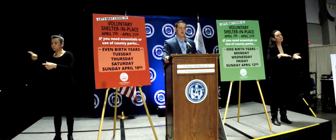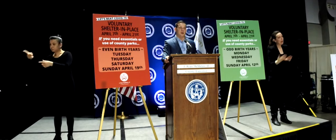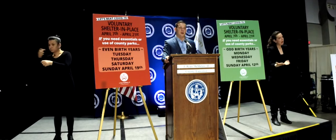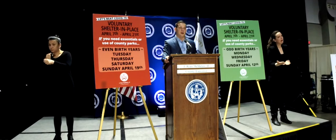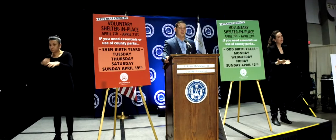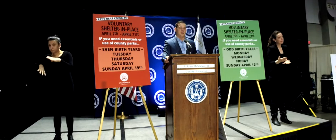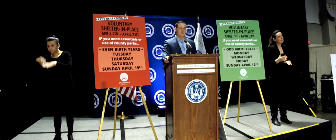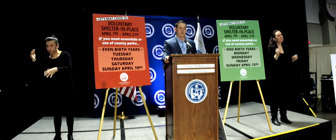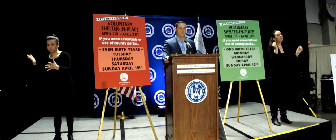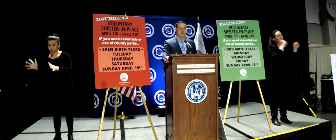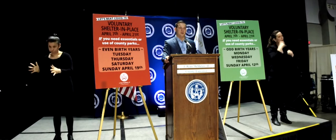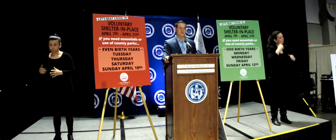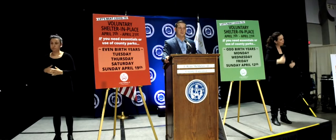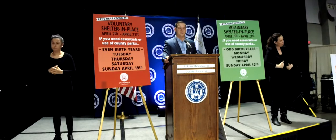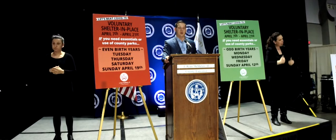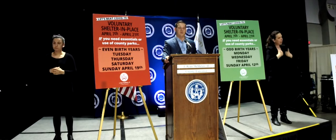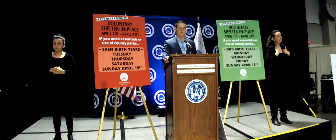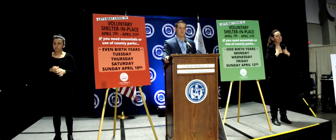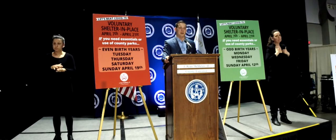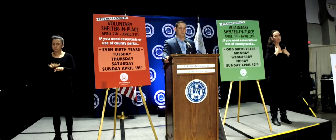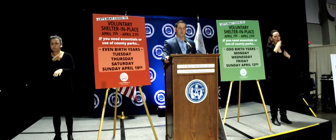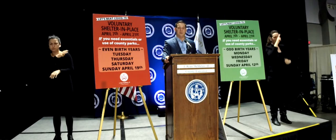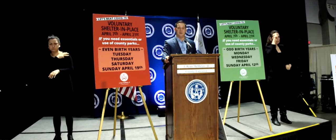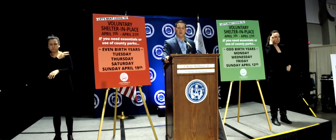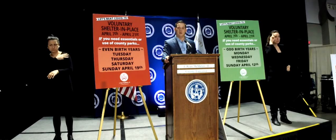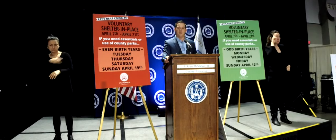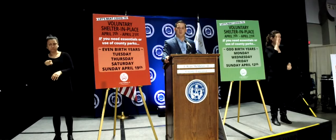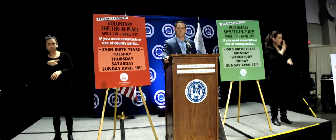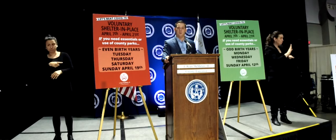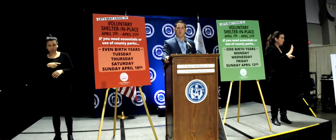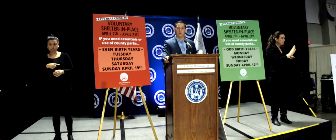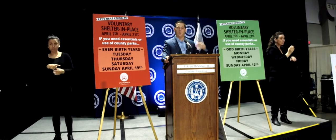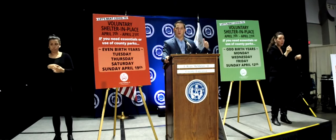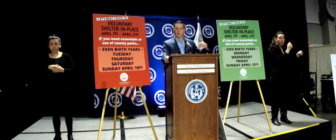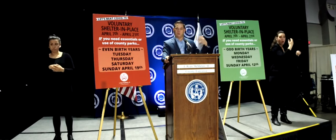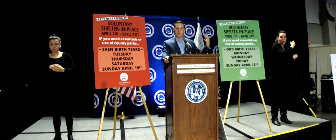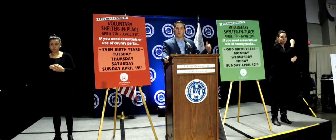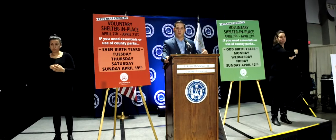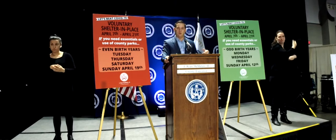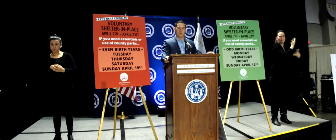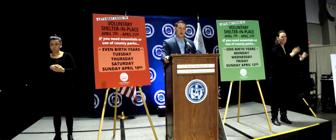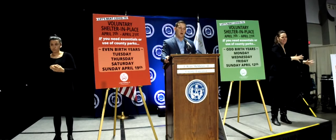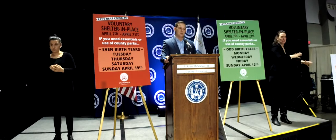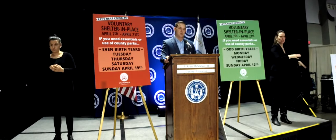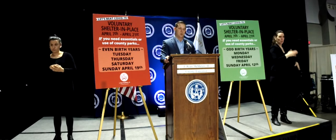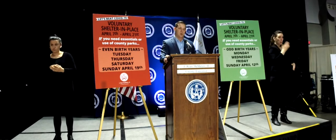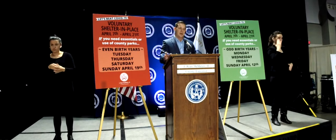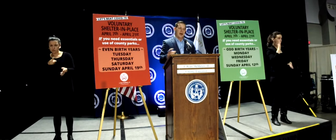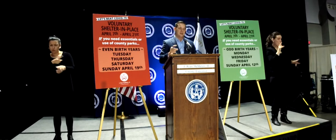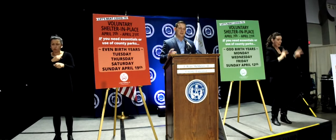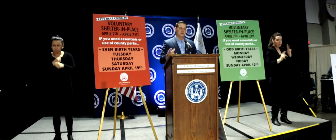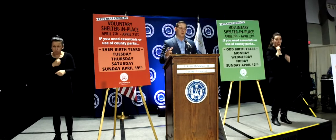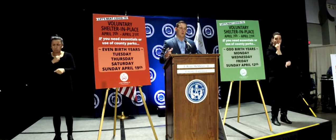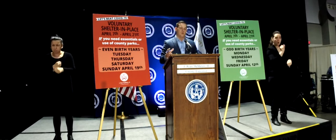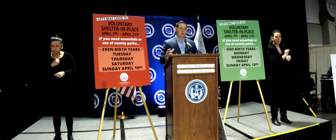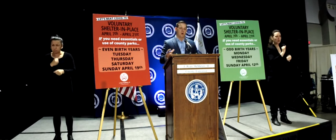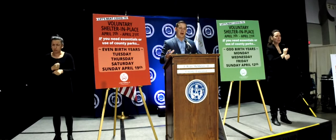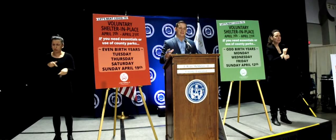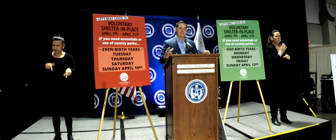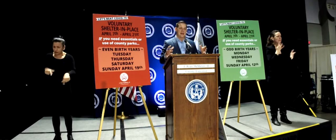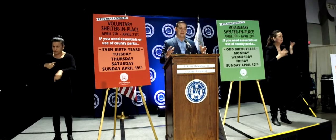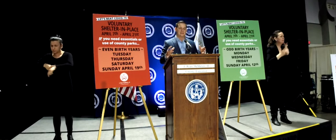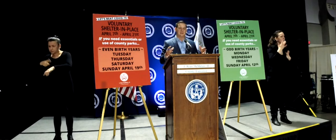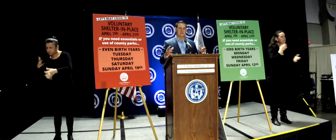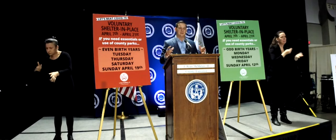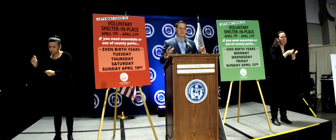people, quite frankly, some of the golfing demand wouldn't be there if people are all working. So I think overall,